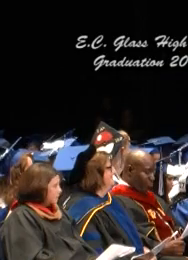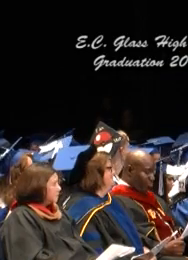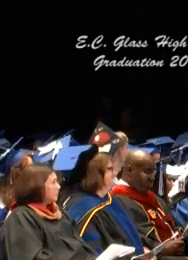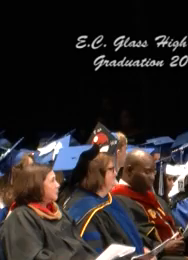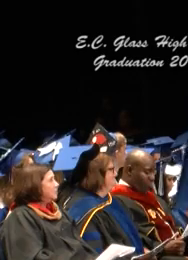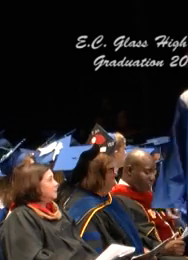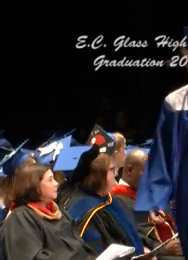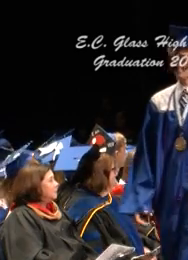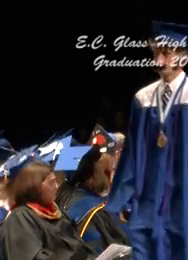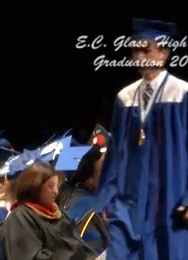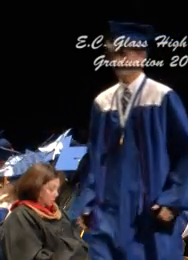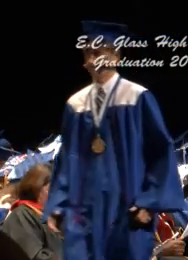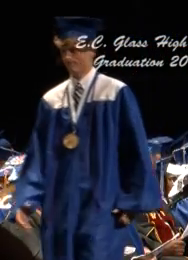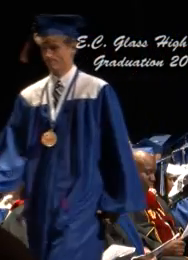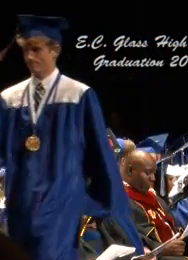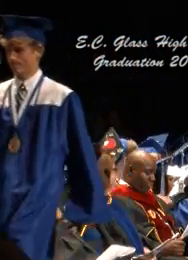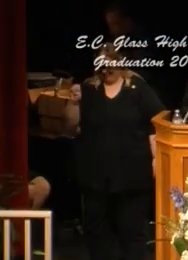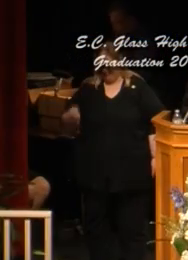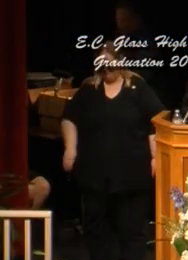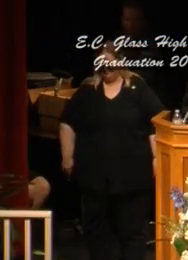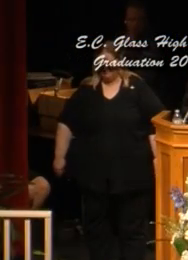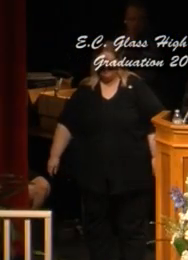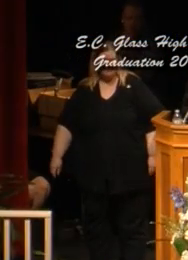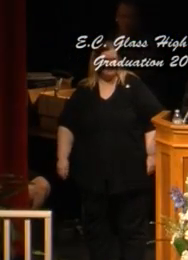Anne Marie Lane Guskey.